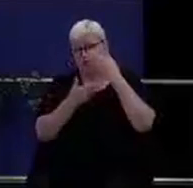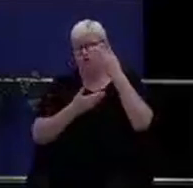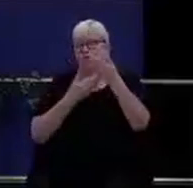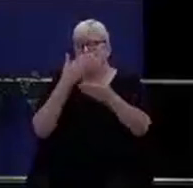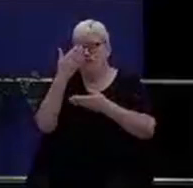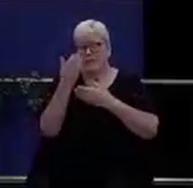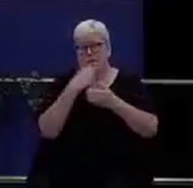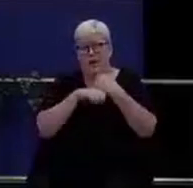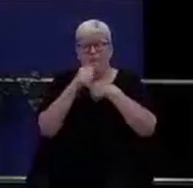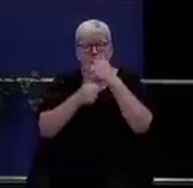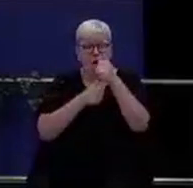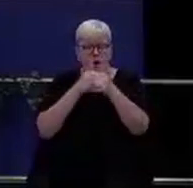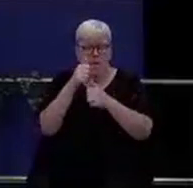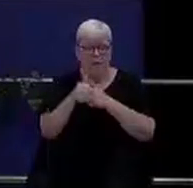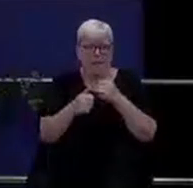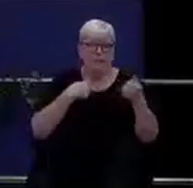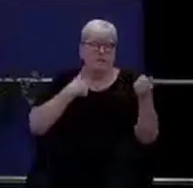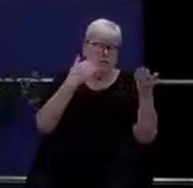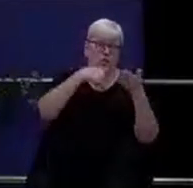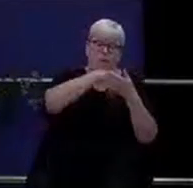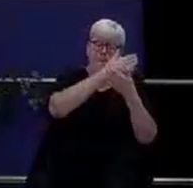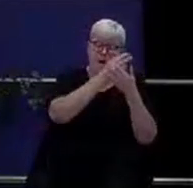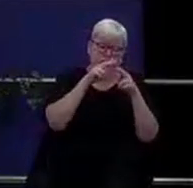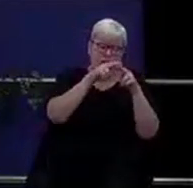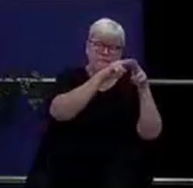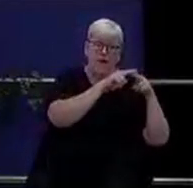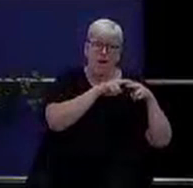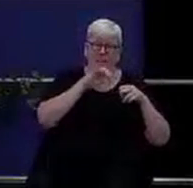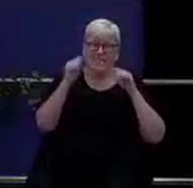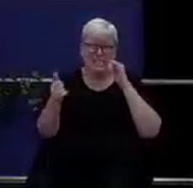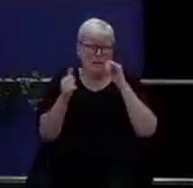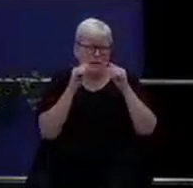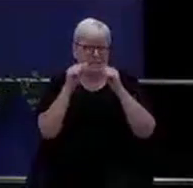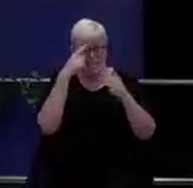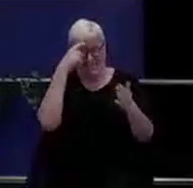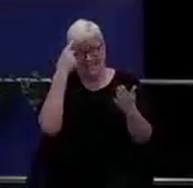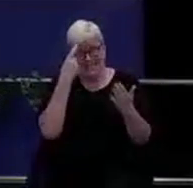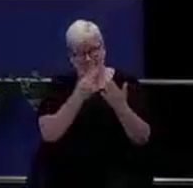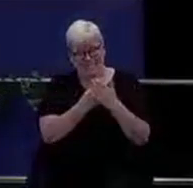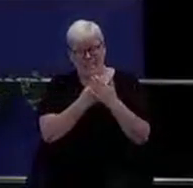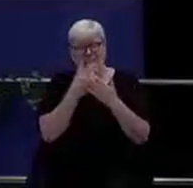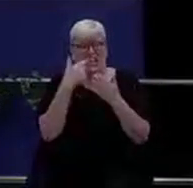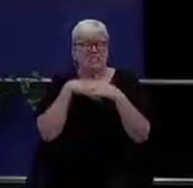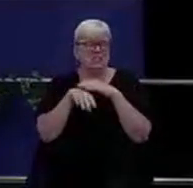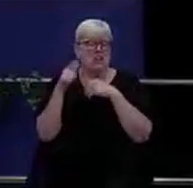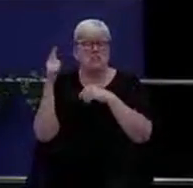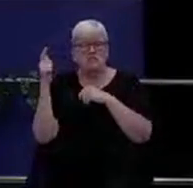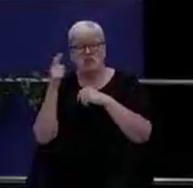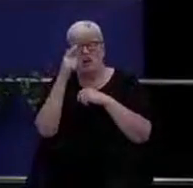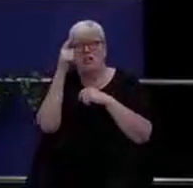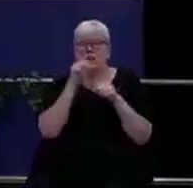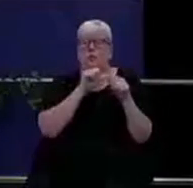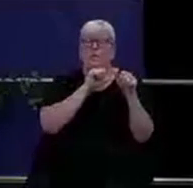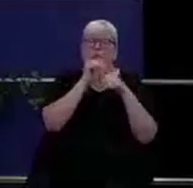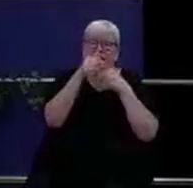noticed, at least within the family that I was part of, also that sometimes they would make decisions on a journey, for example, that would make the best